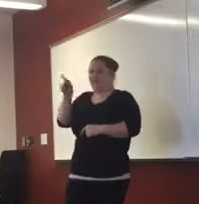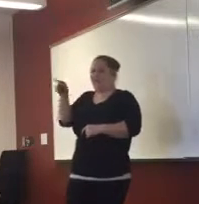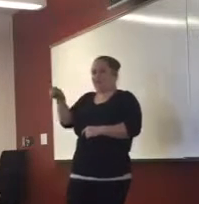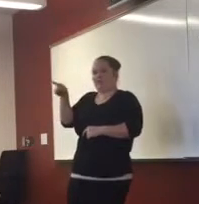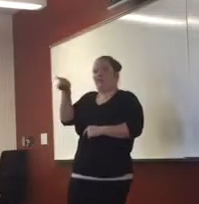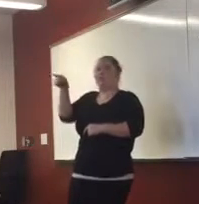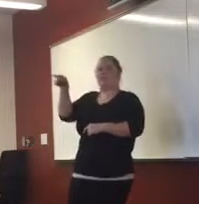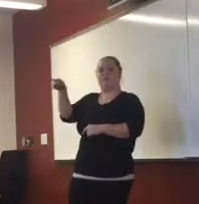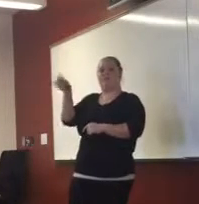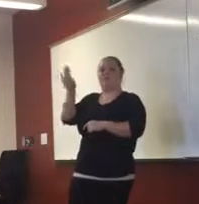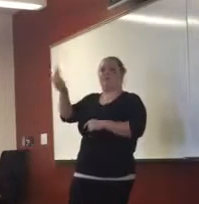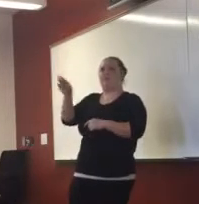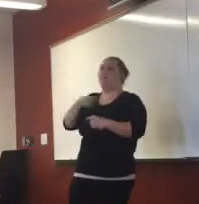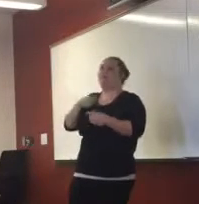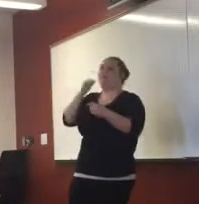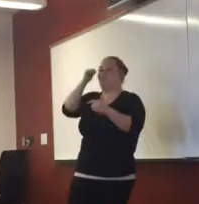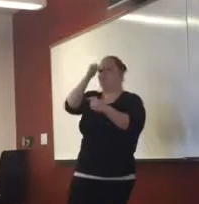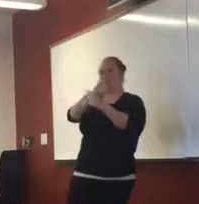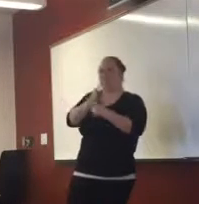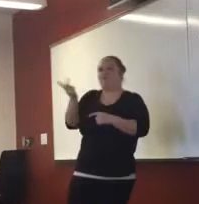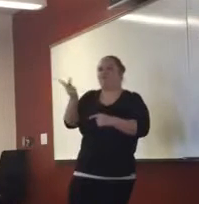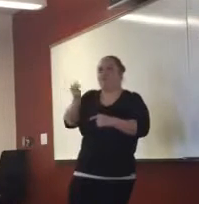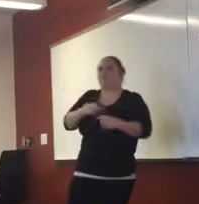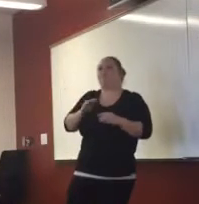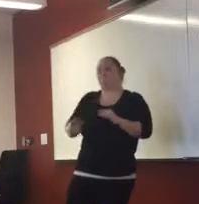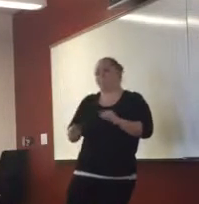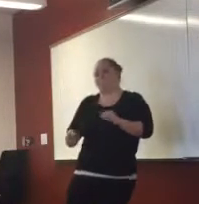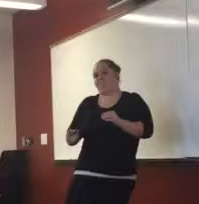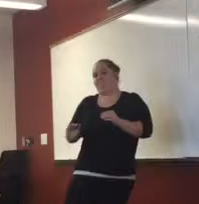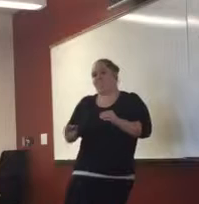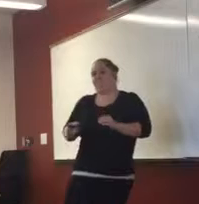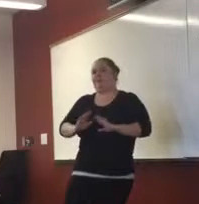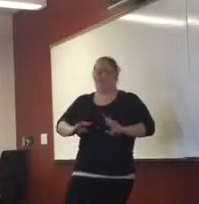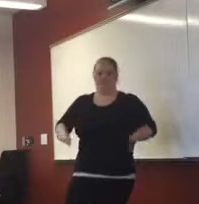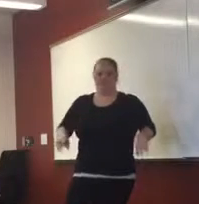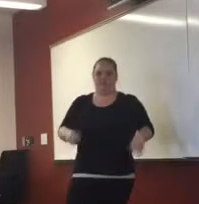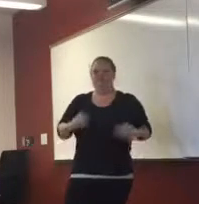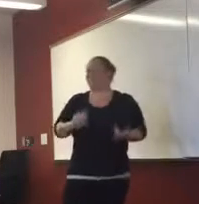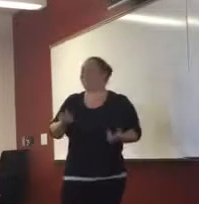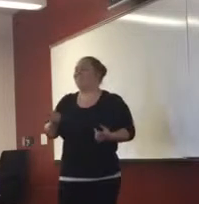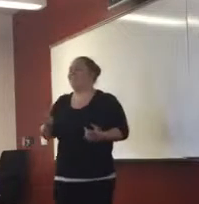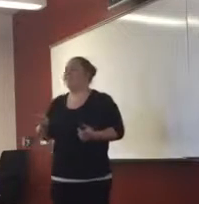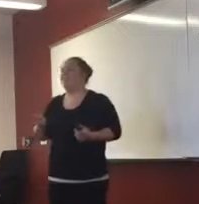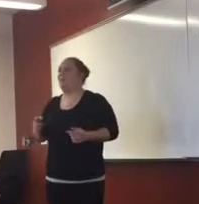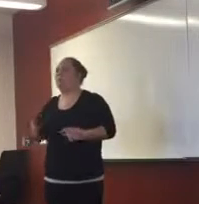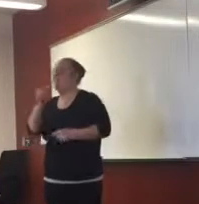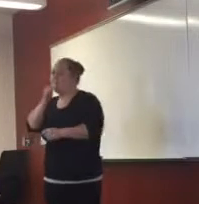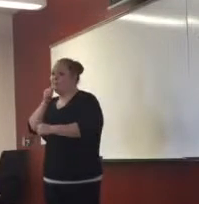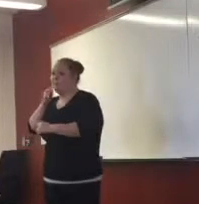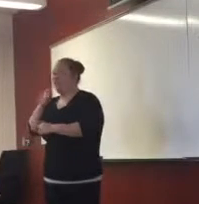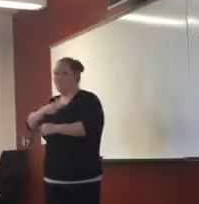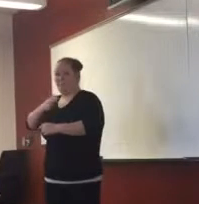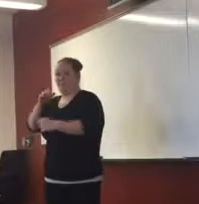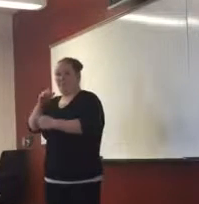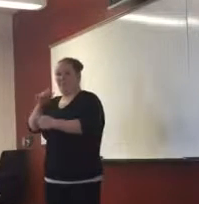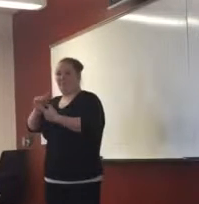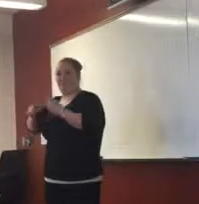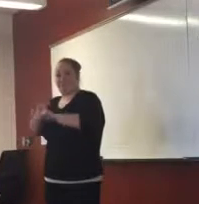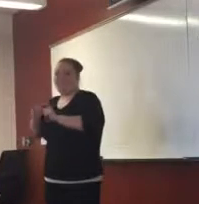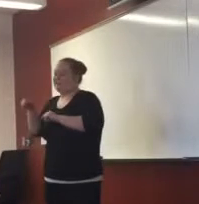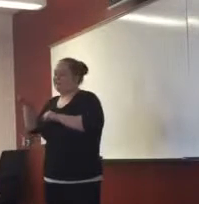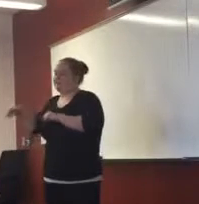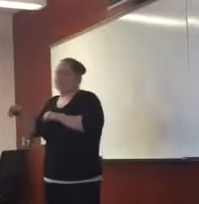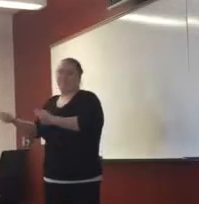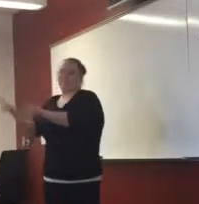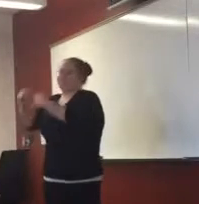her in my house either, because she always goes down the wrong path, and I couldn't trust that she would stay clean.